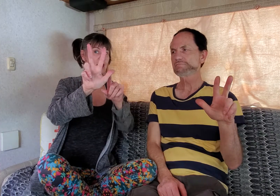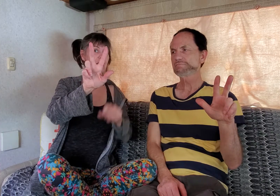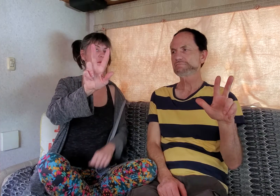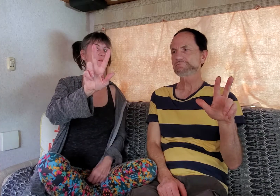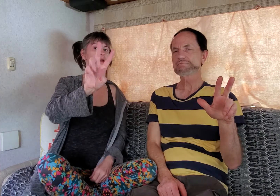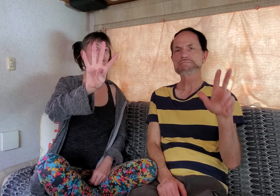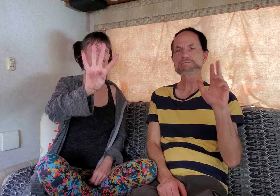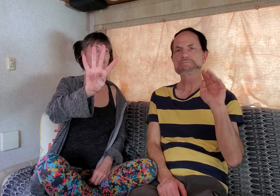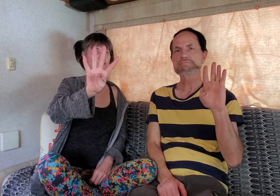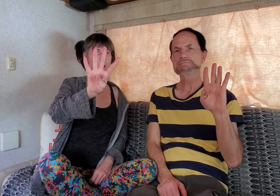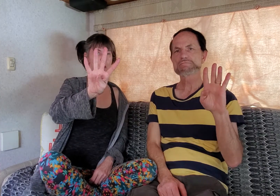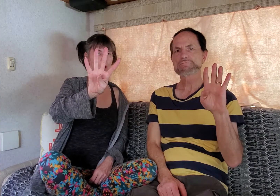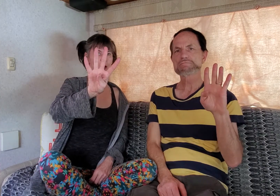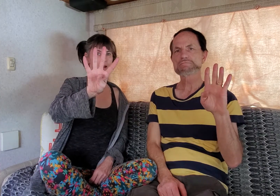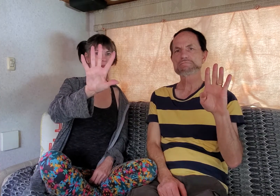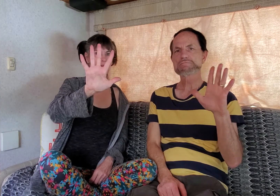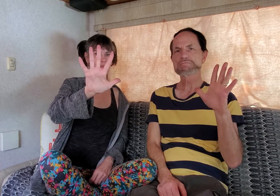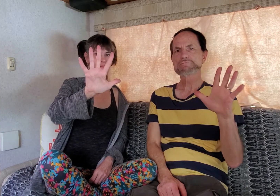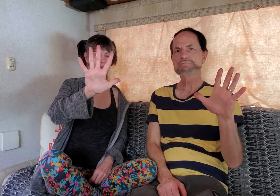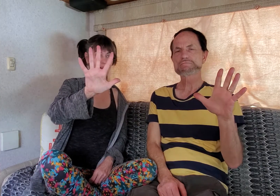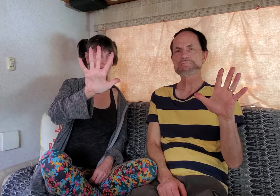3, 4, 5,